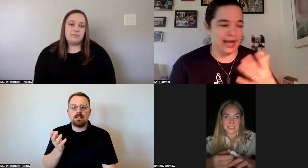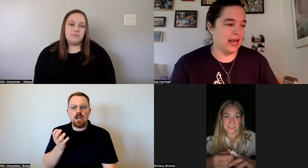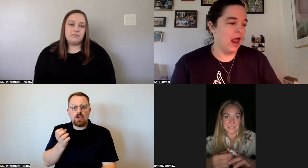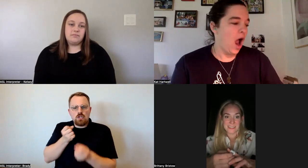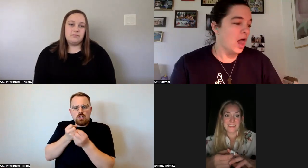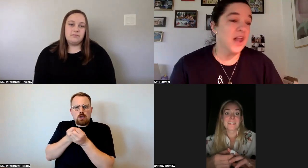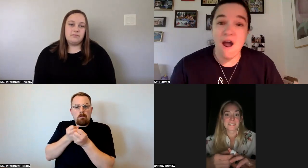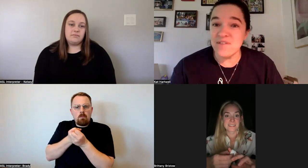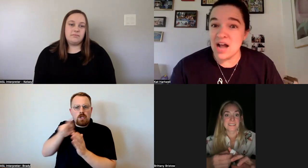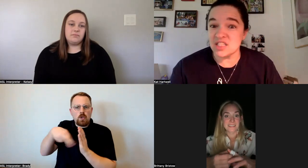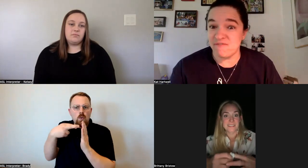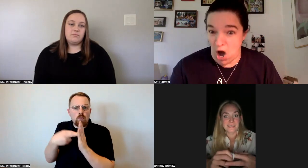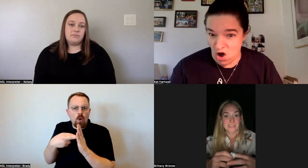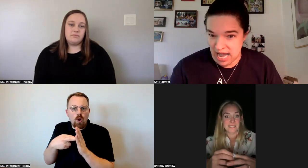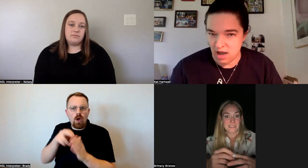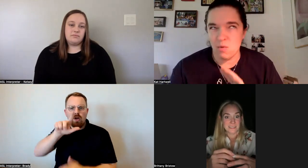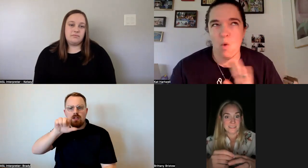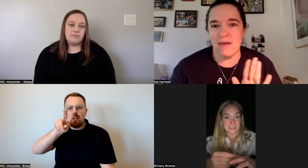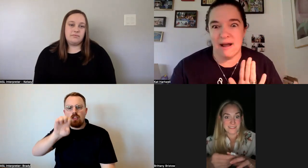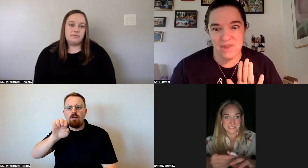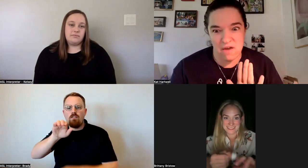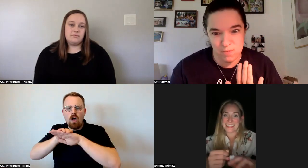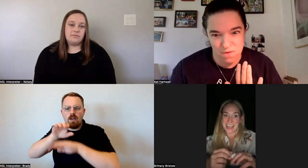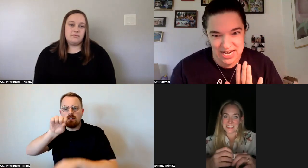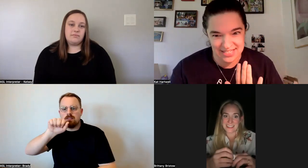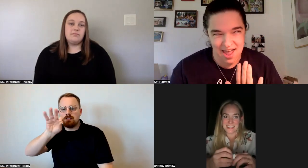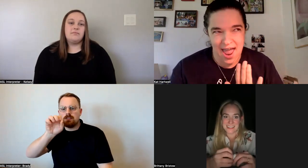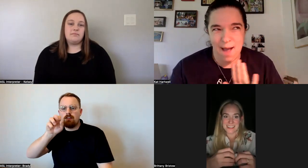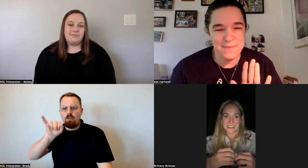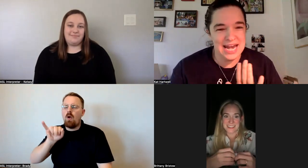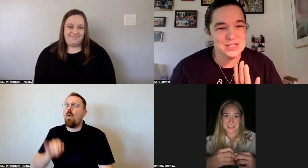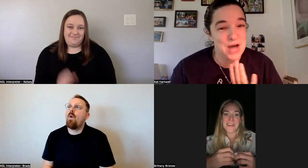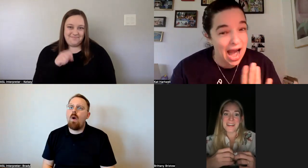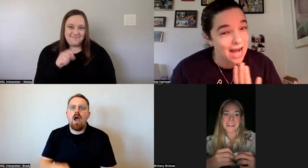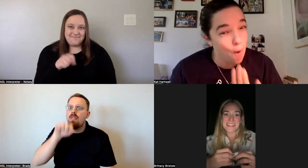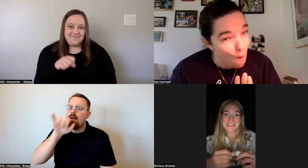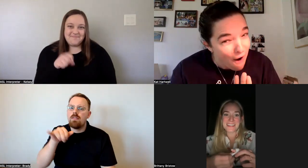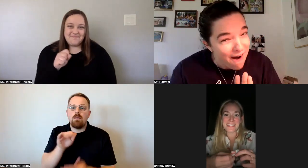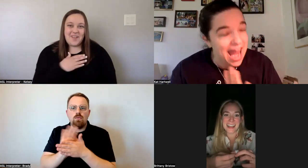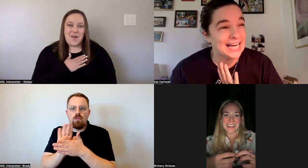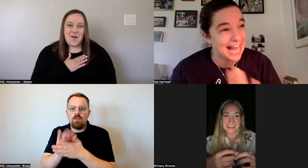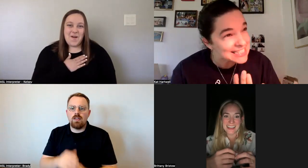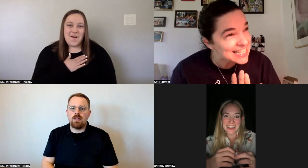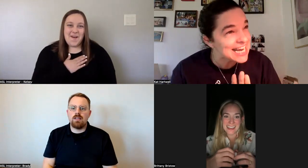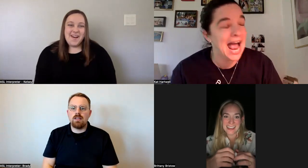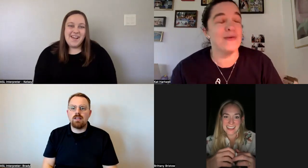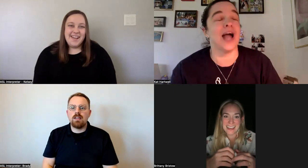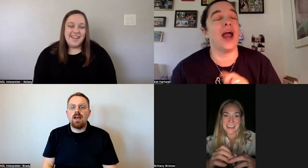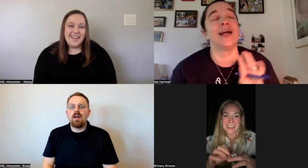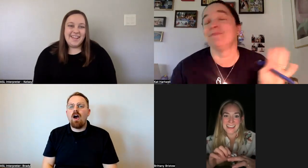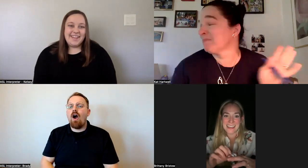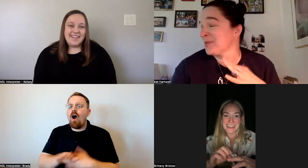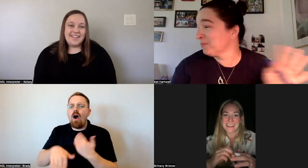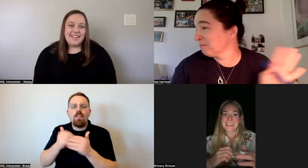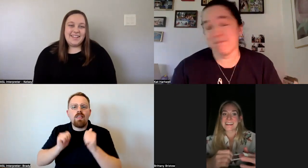supporting lady. Love at the Party. One of my favorite movies. I mean, John Corn and Lacey, I was